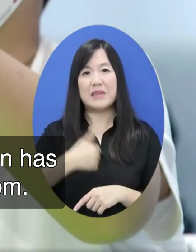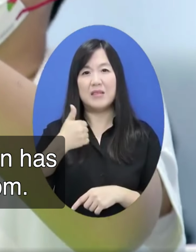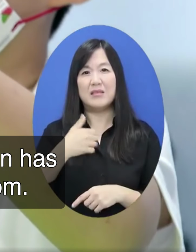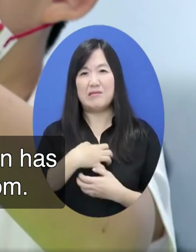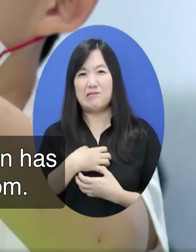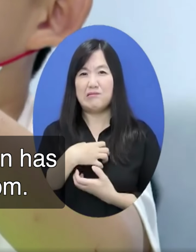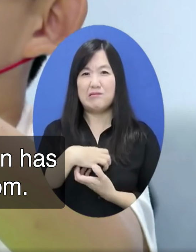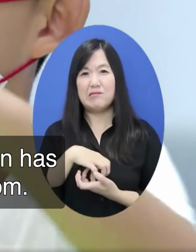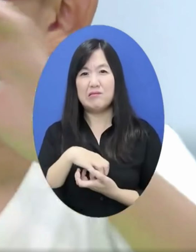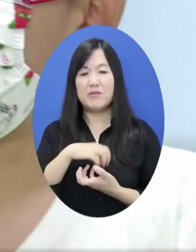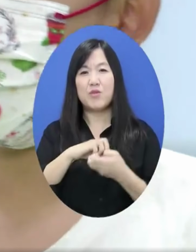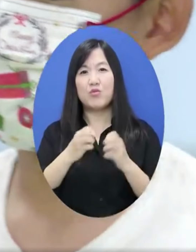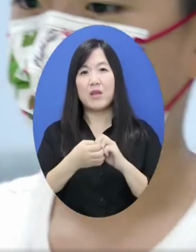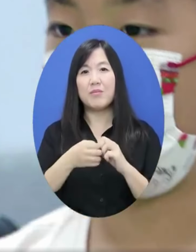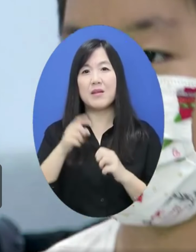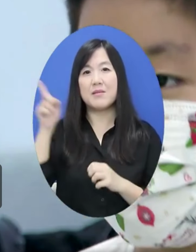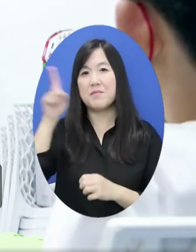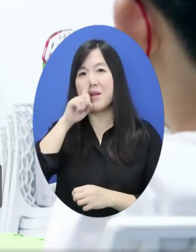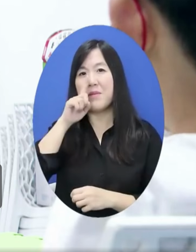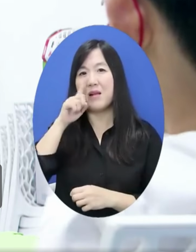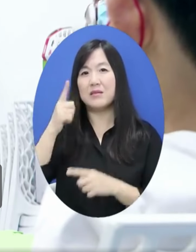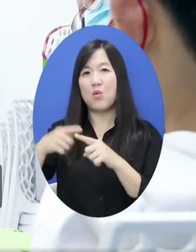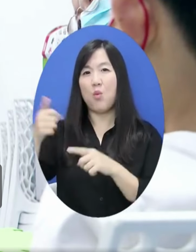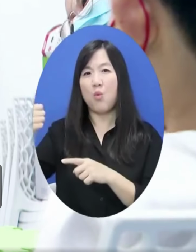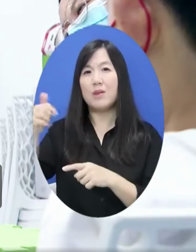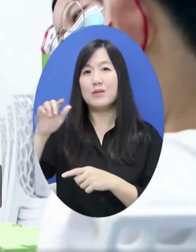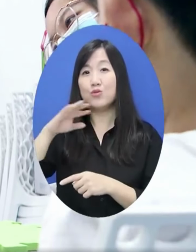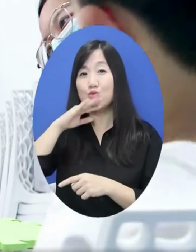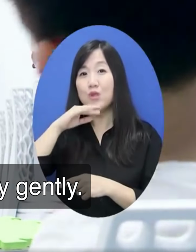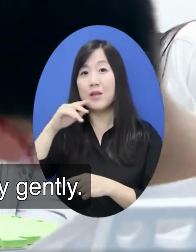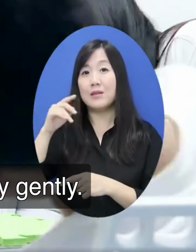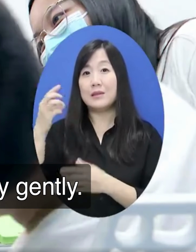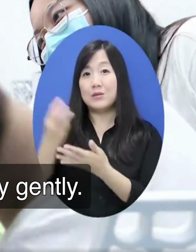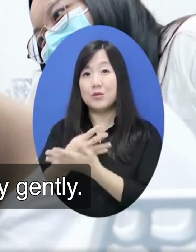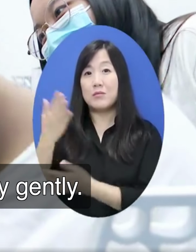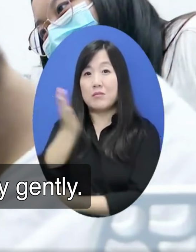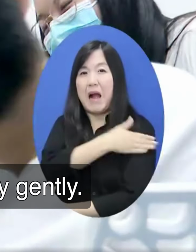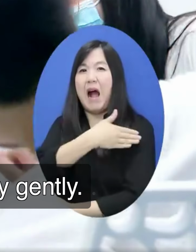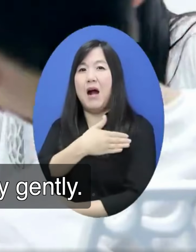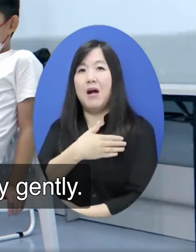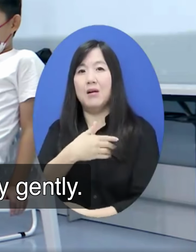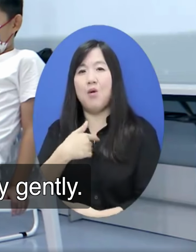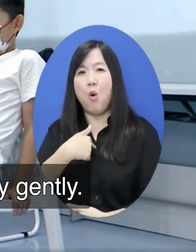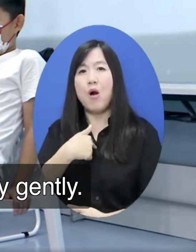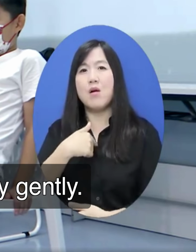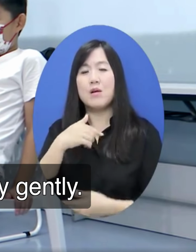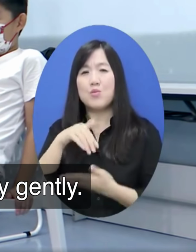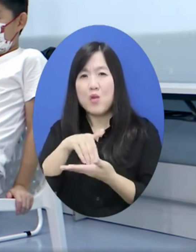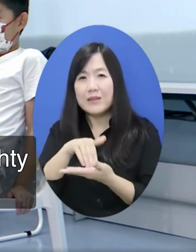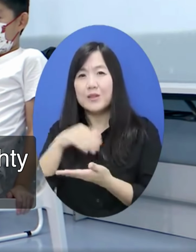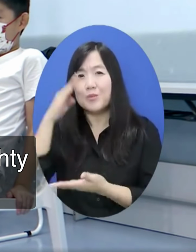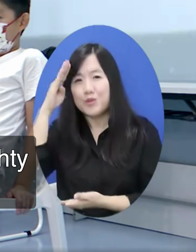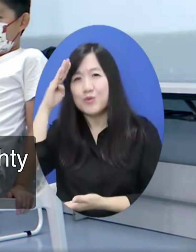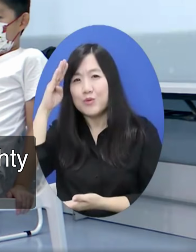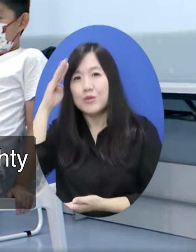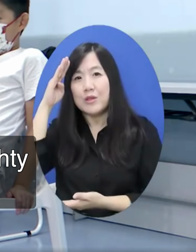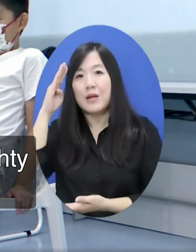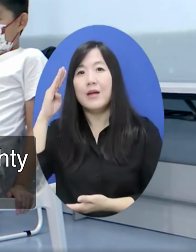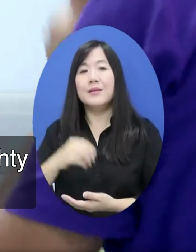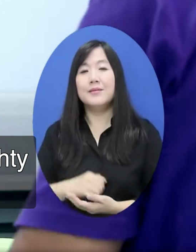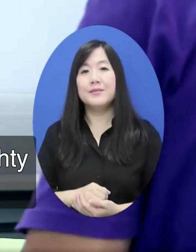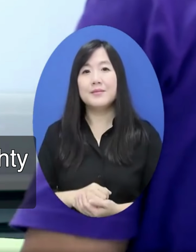feelings towards his mom. She's a really good mom. If she hurt me, she would say sorry gently. Sometimes I've